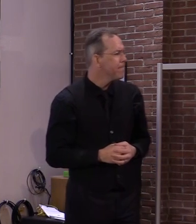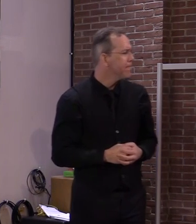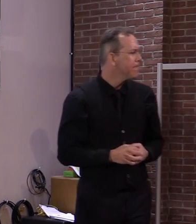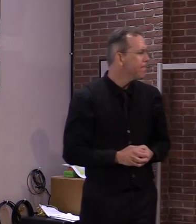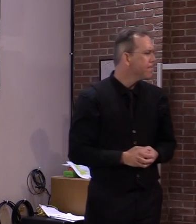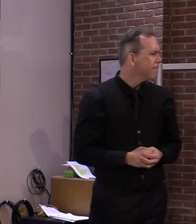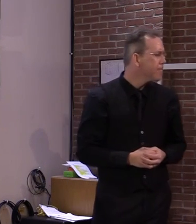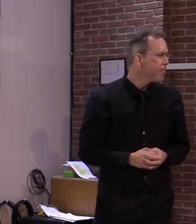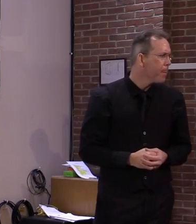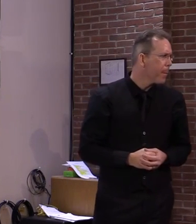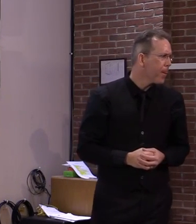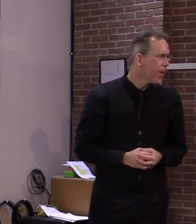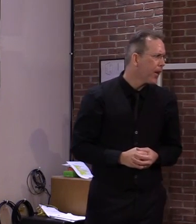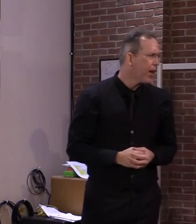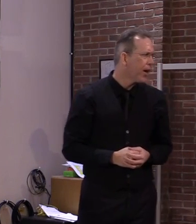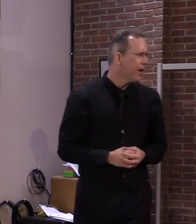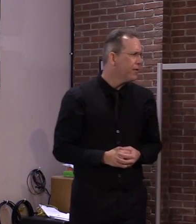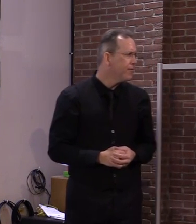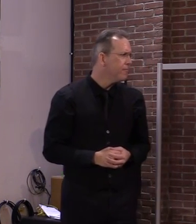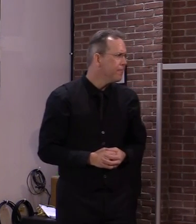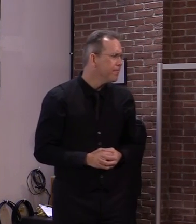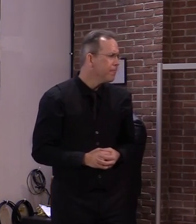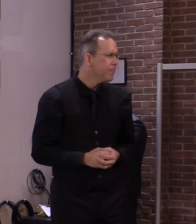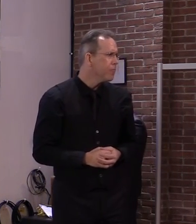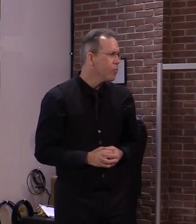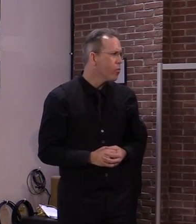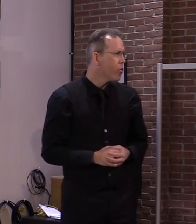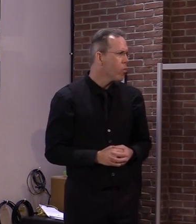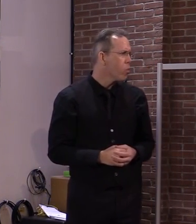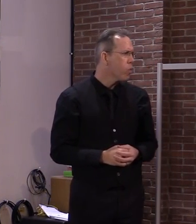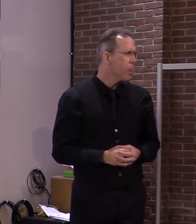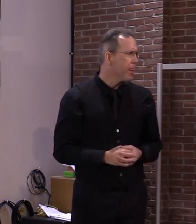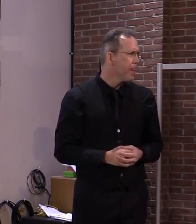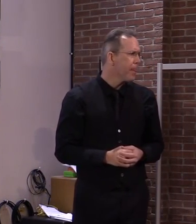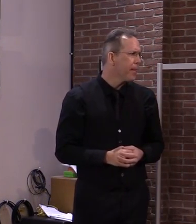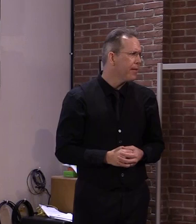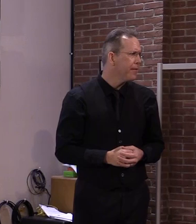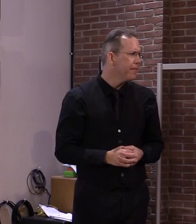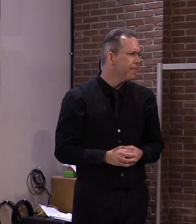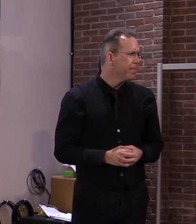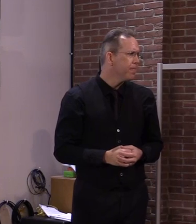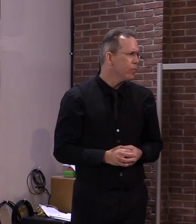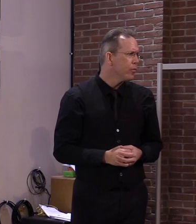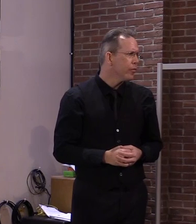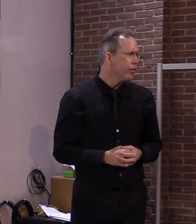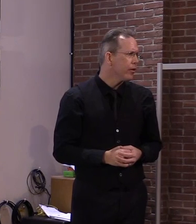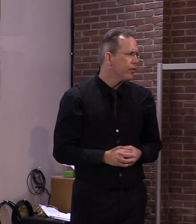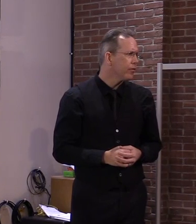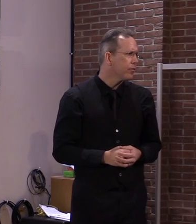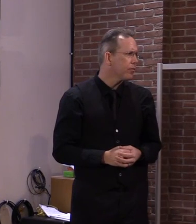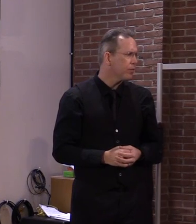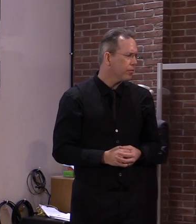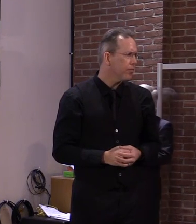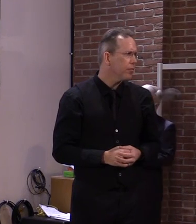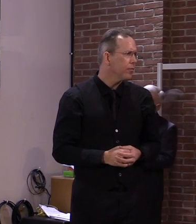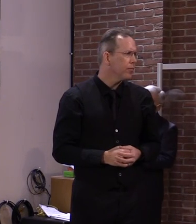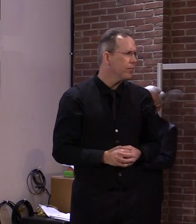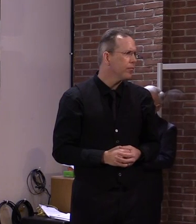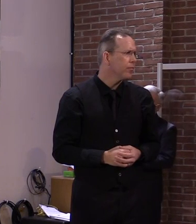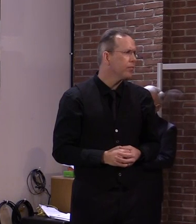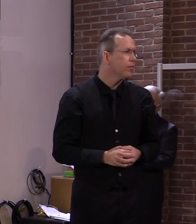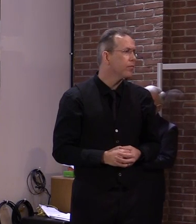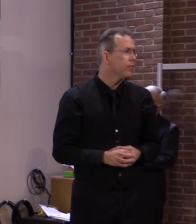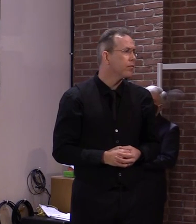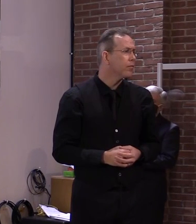expecting Vermont to get 14,500 initial doses a week once this the new doses come in. Is